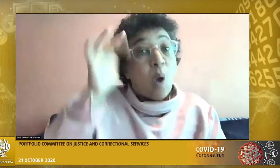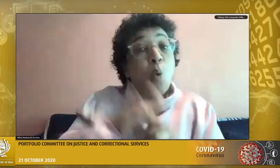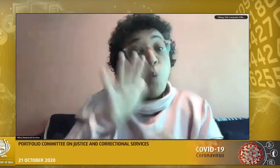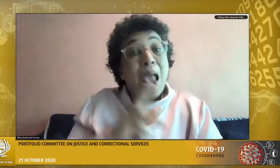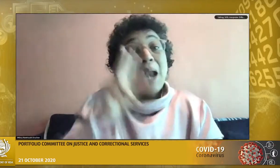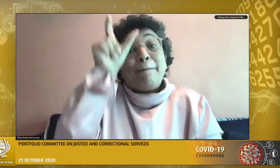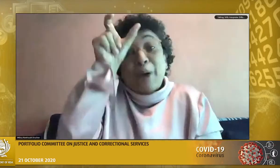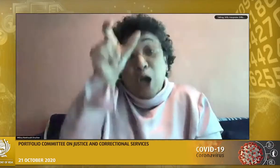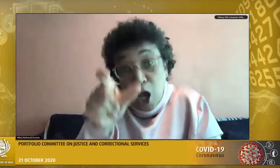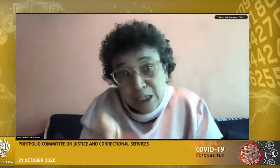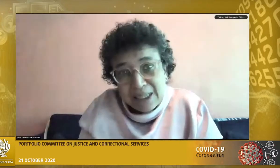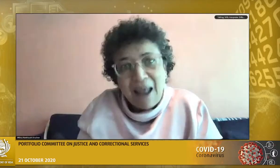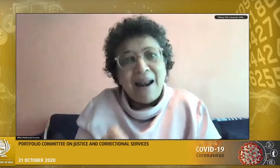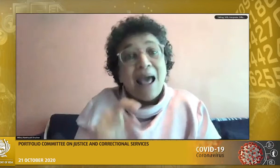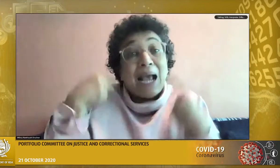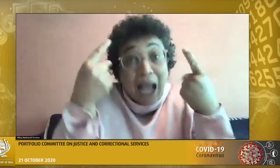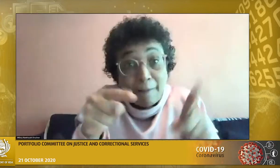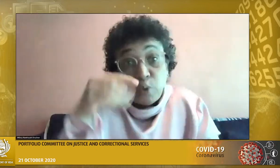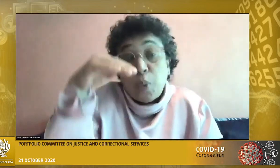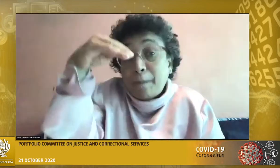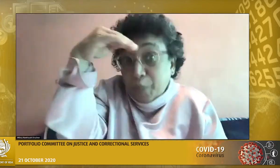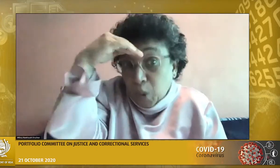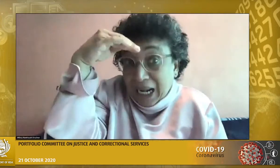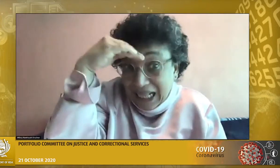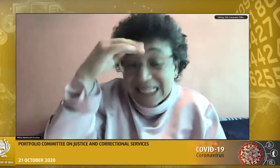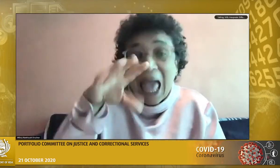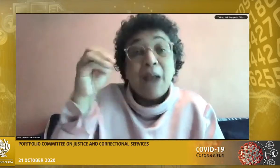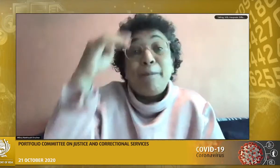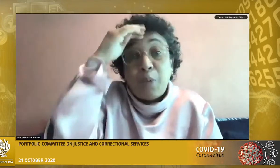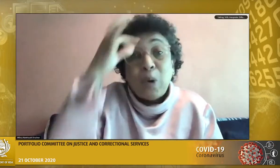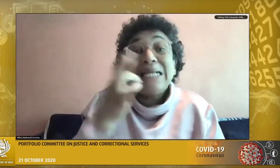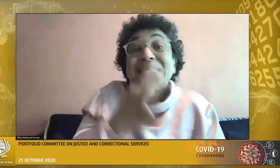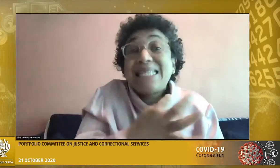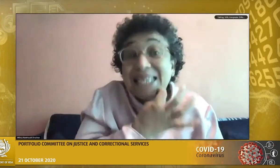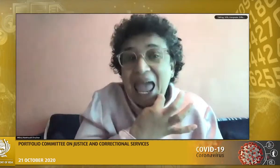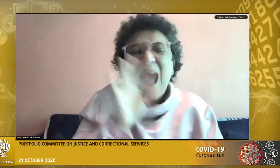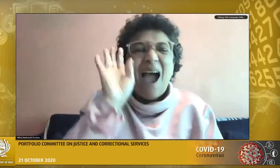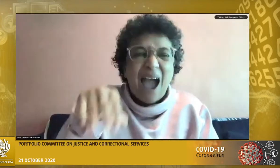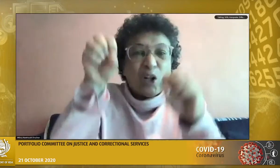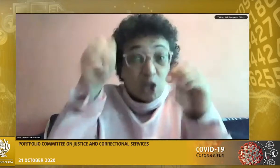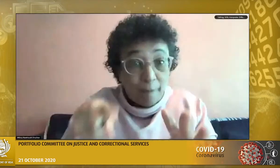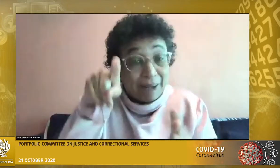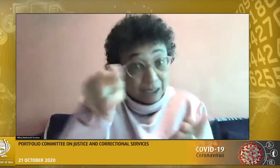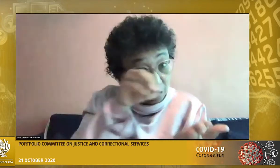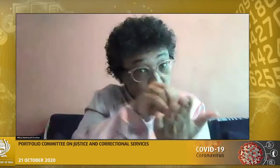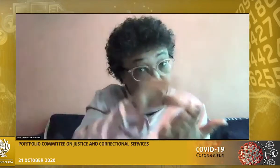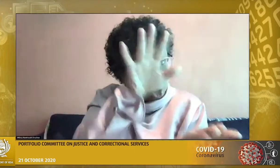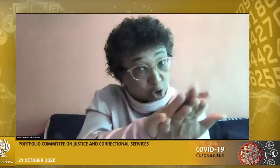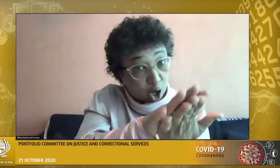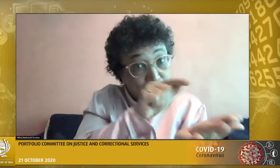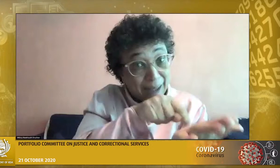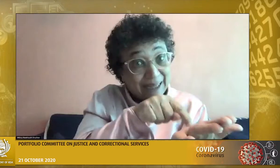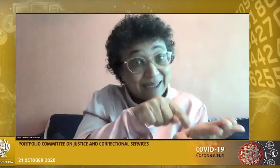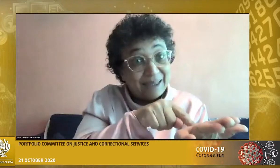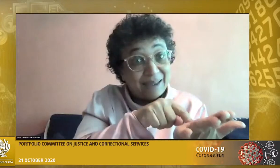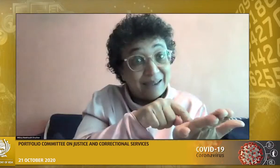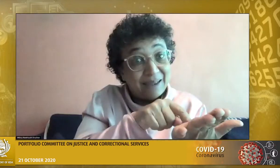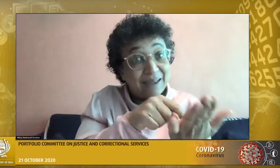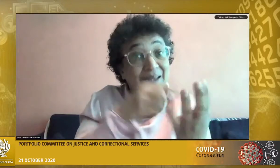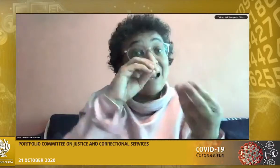and your husband, just you can go home, you'll sort it out. But so if a person comes to the police